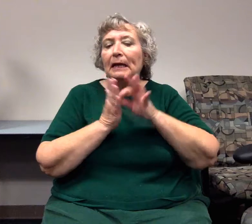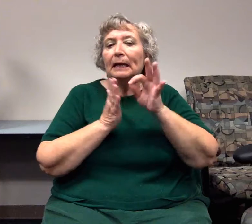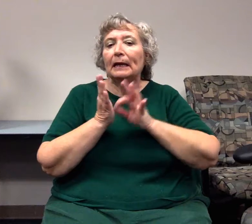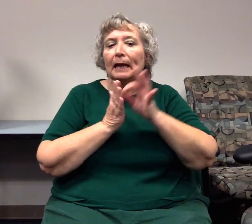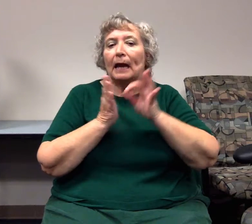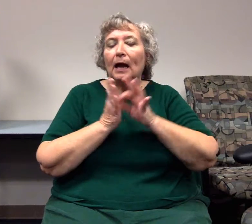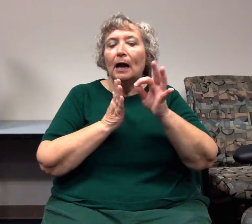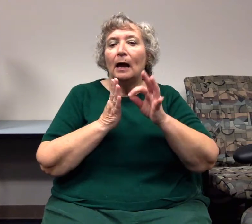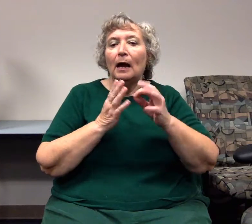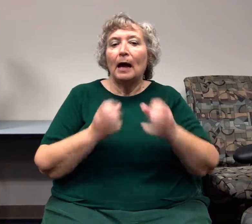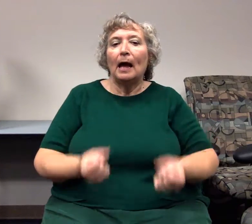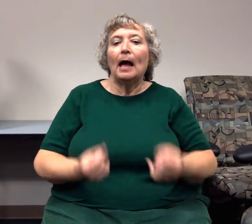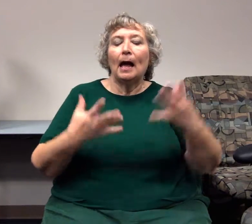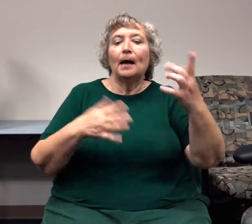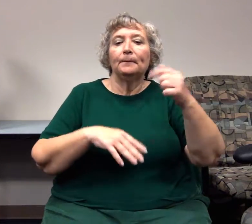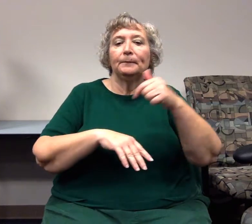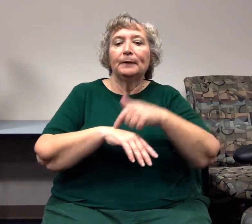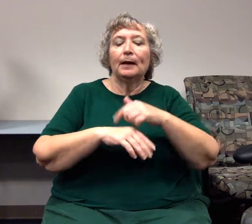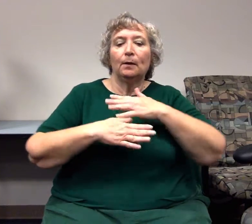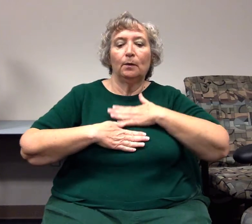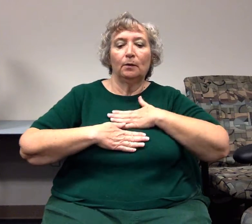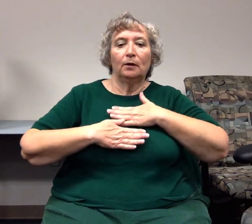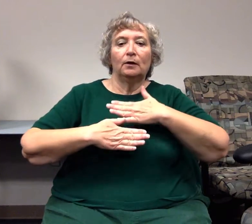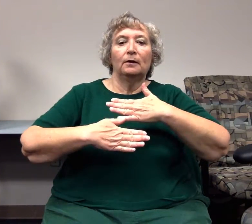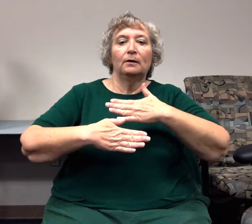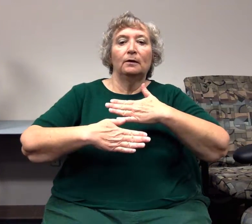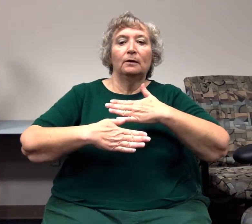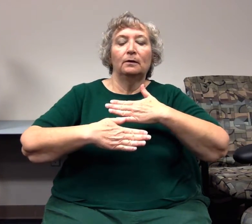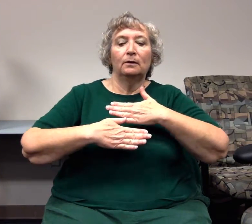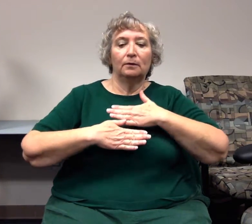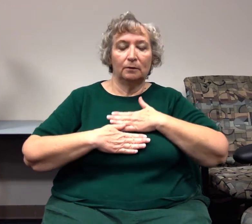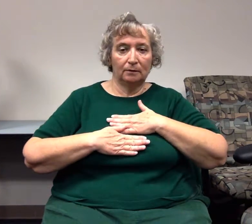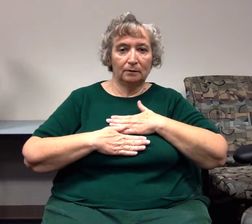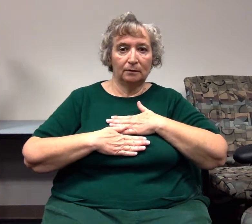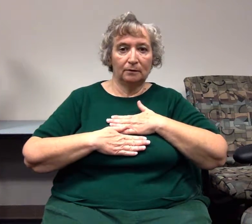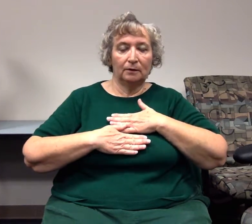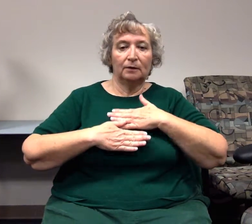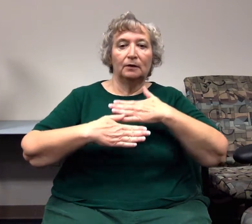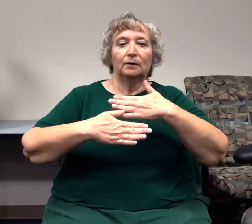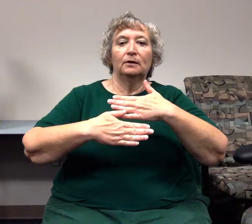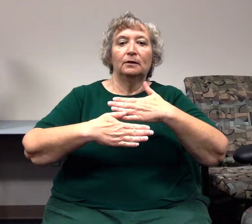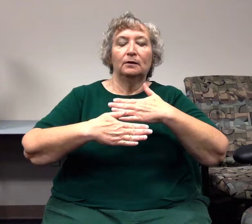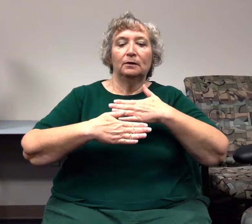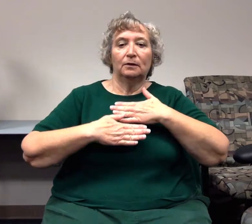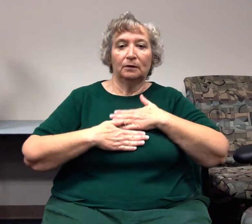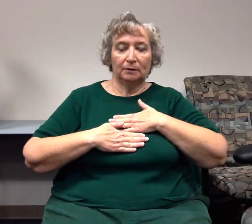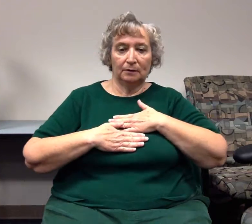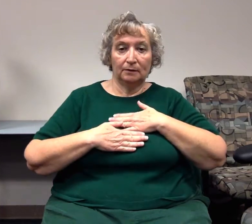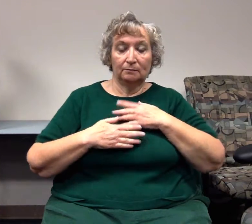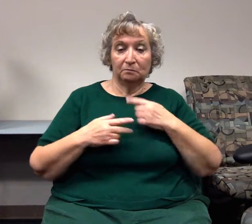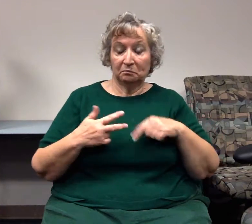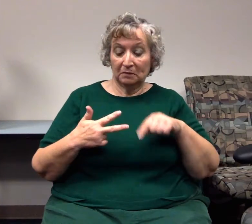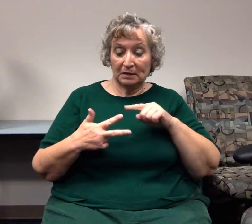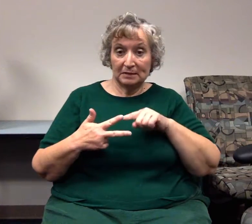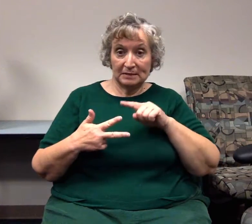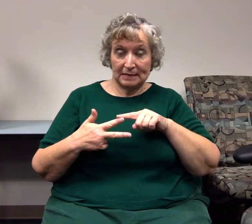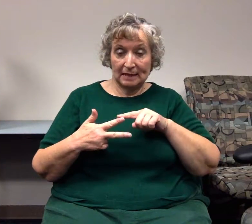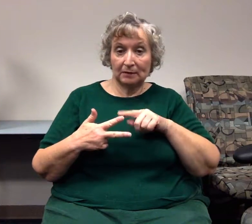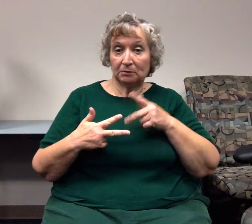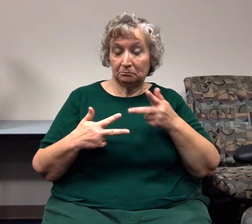chart. Second will be just jumping or marching for 1 minute. Let's march for a second one.